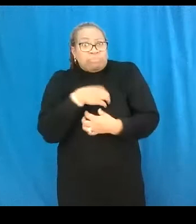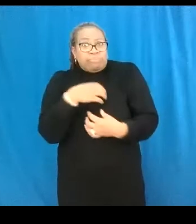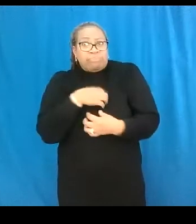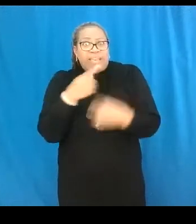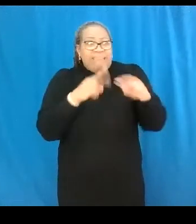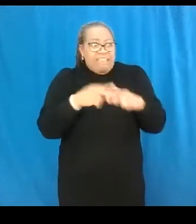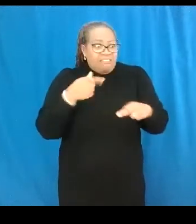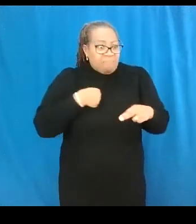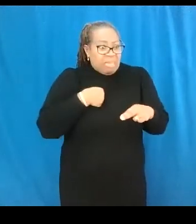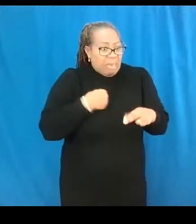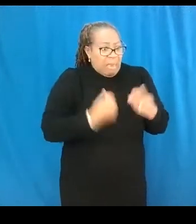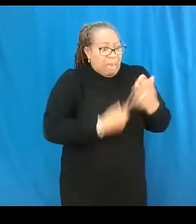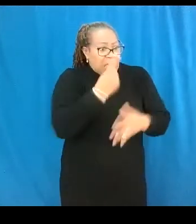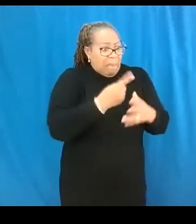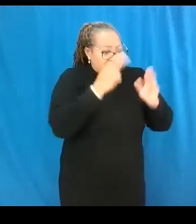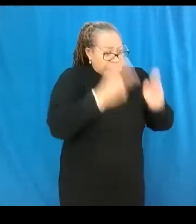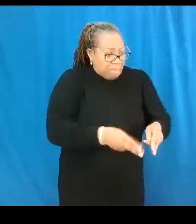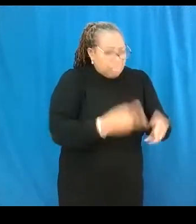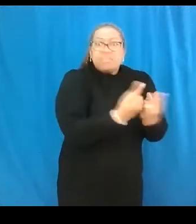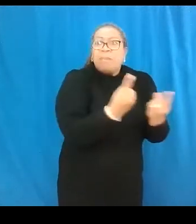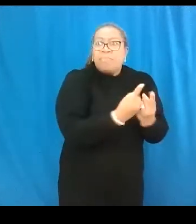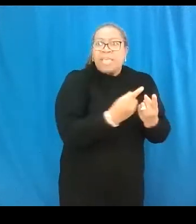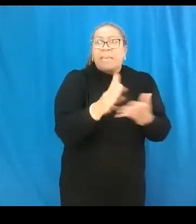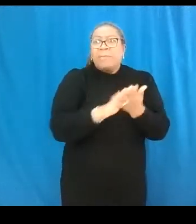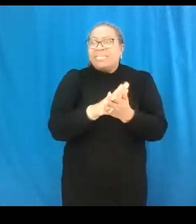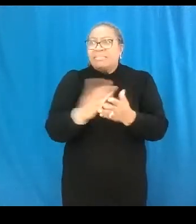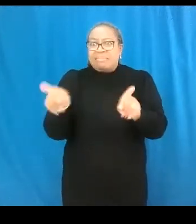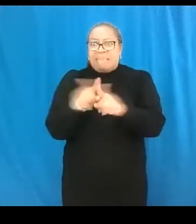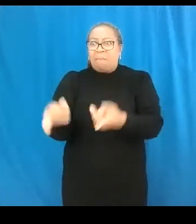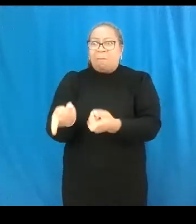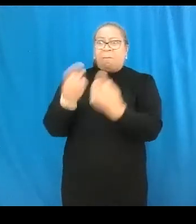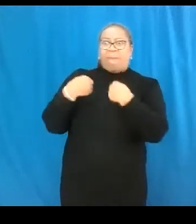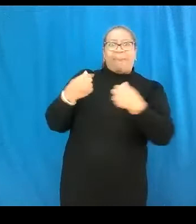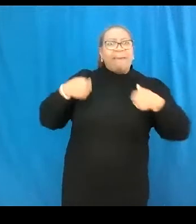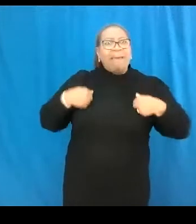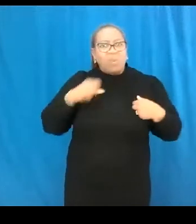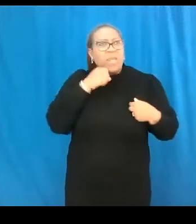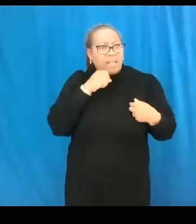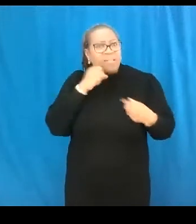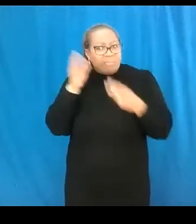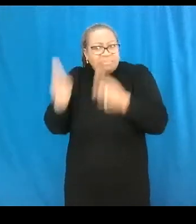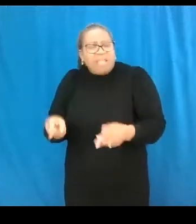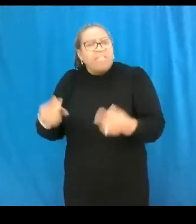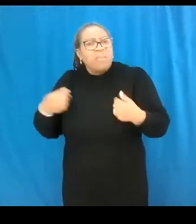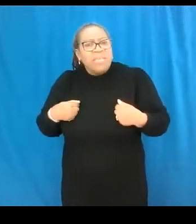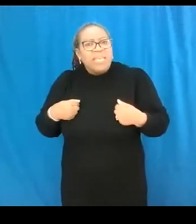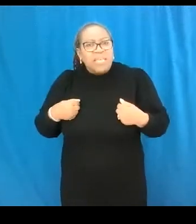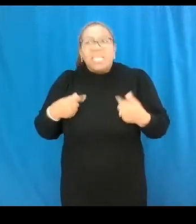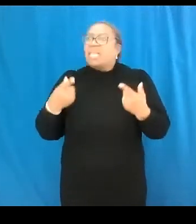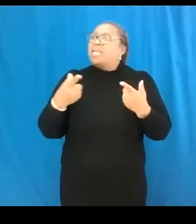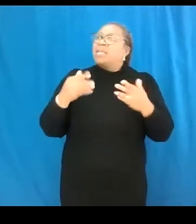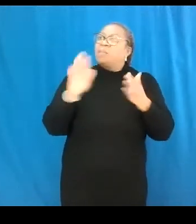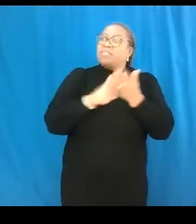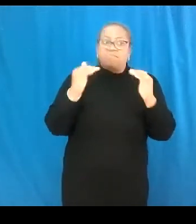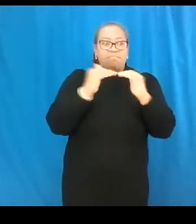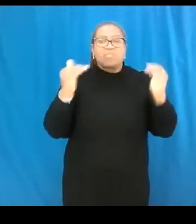back to me, kept this sense of peace and also helps to correct injustices. It was an equalizer, an eye for